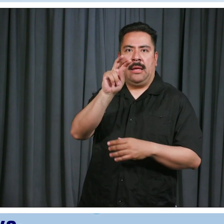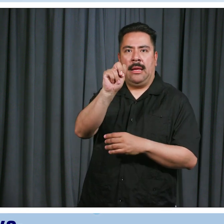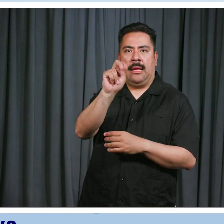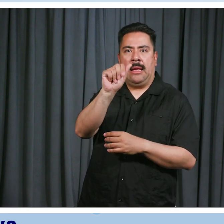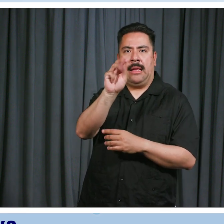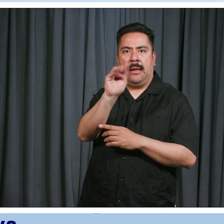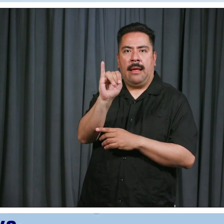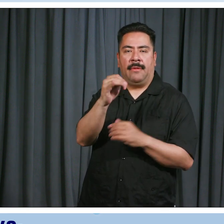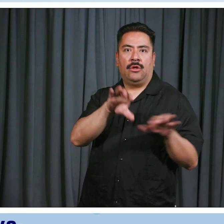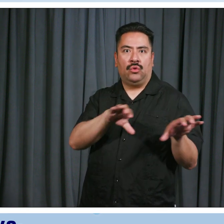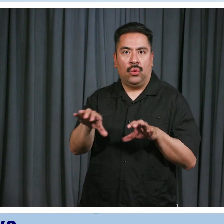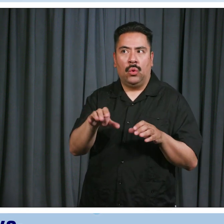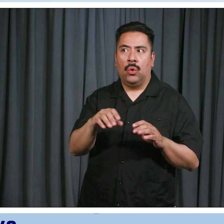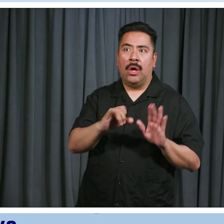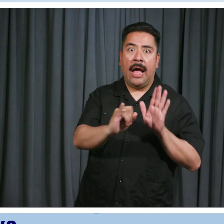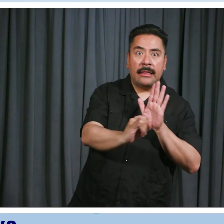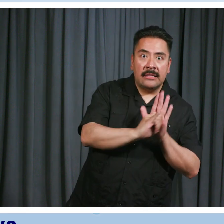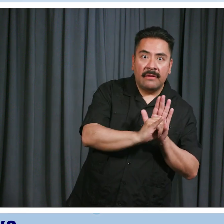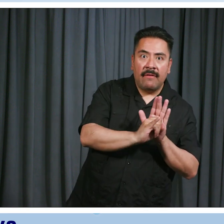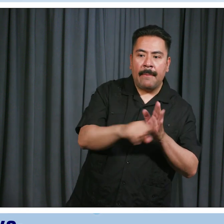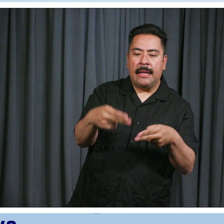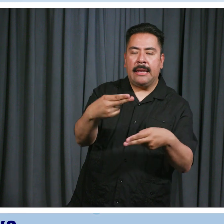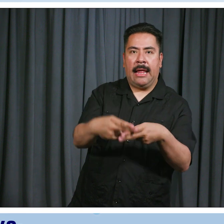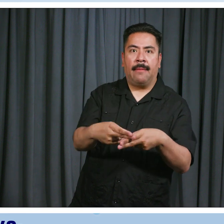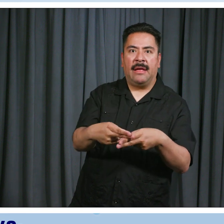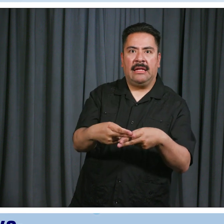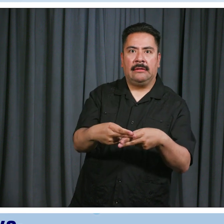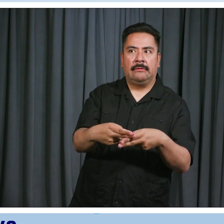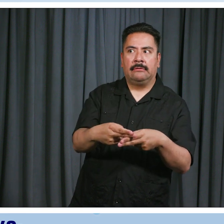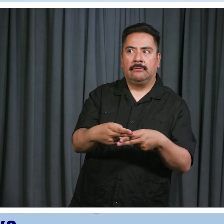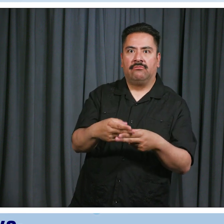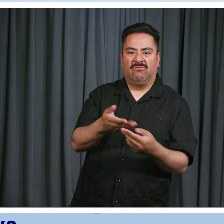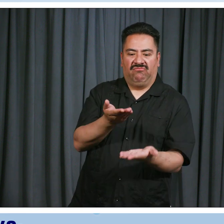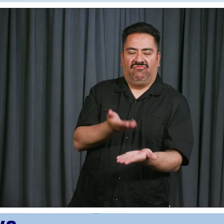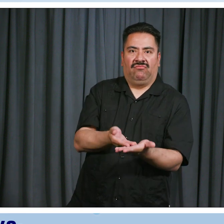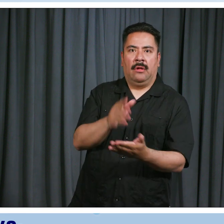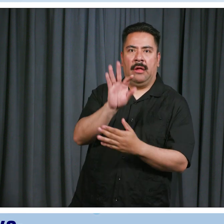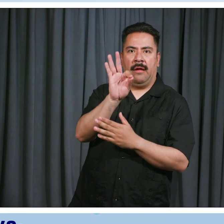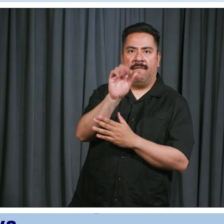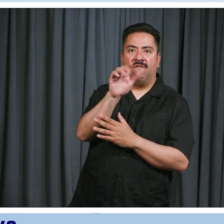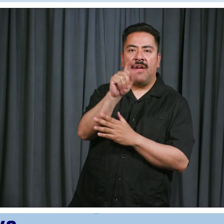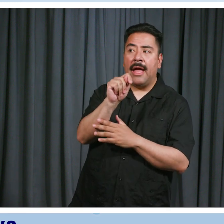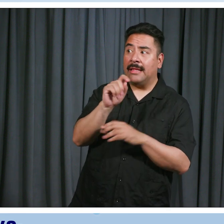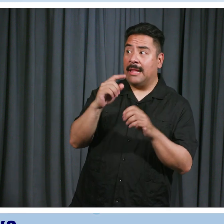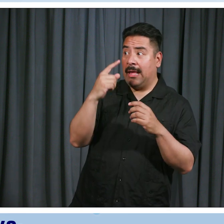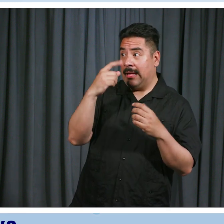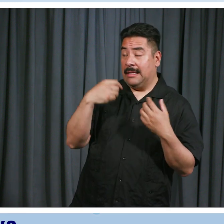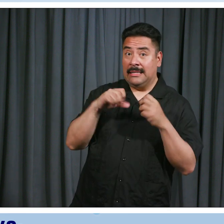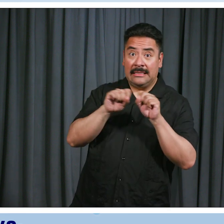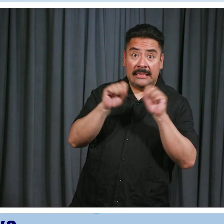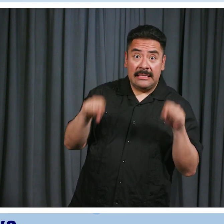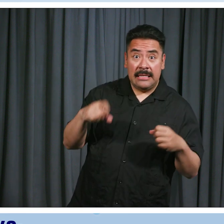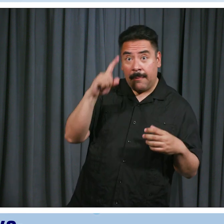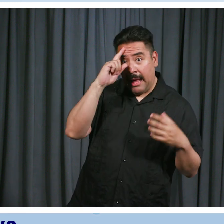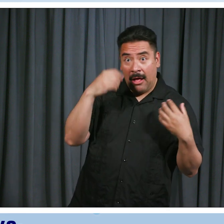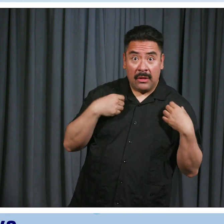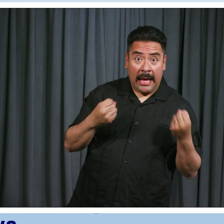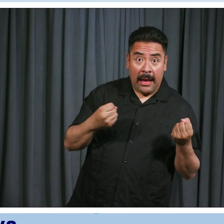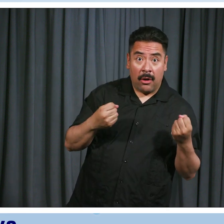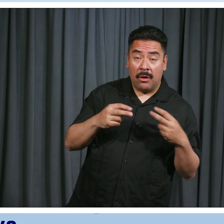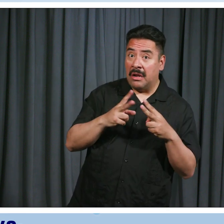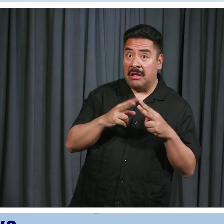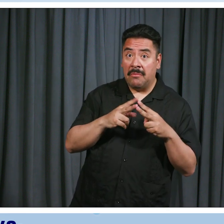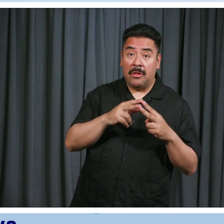is identifying and naming the fact that our system of mental health care, either publicly or privately